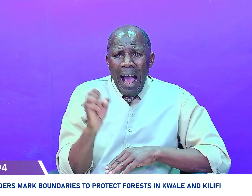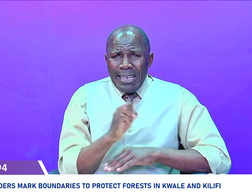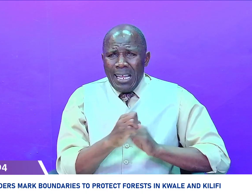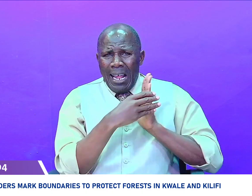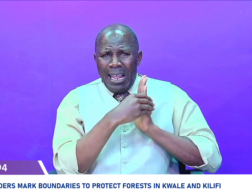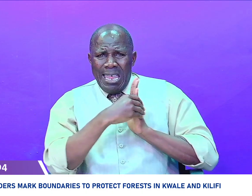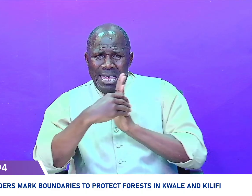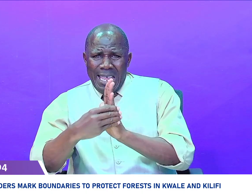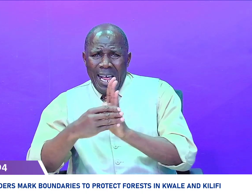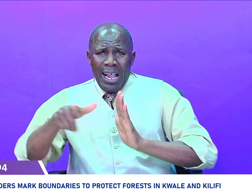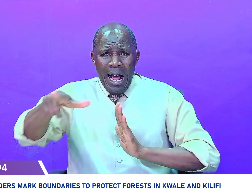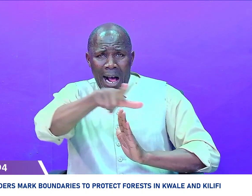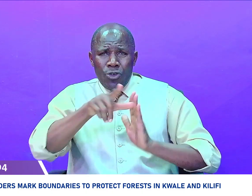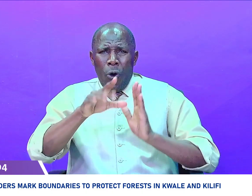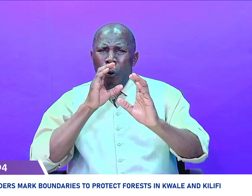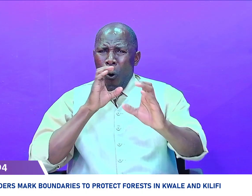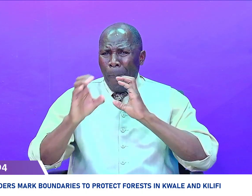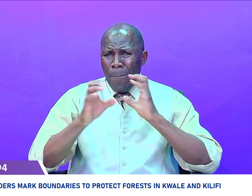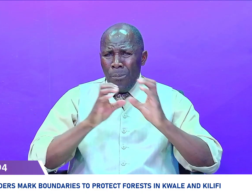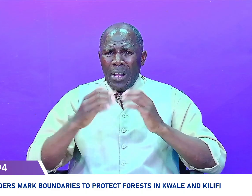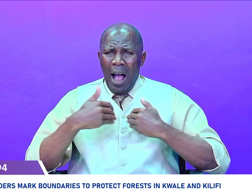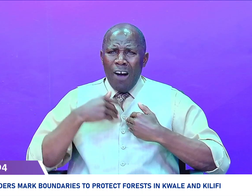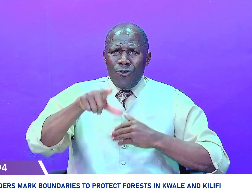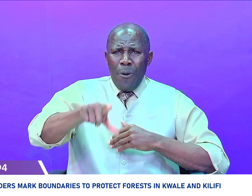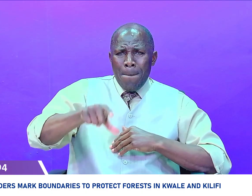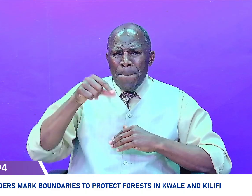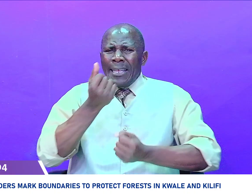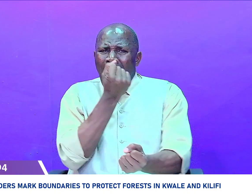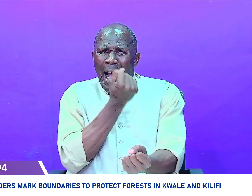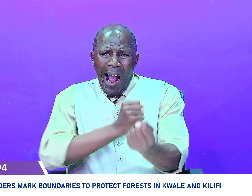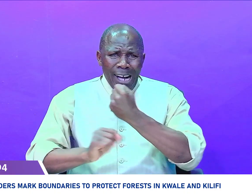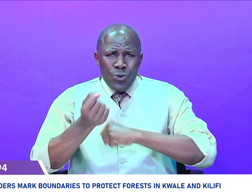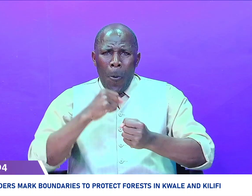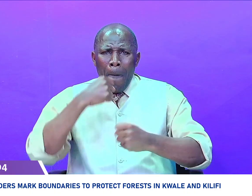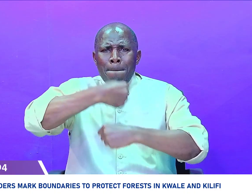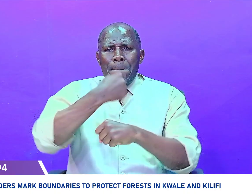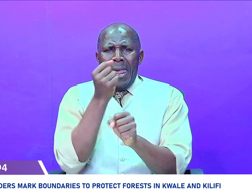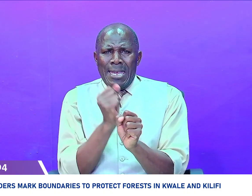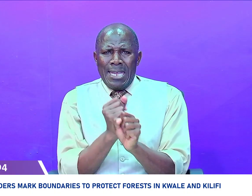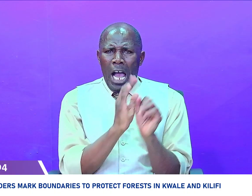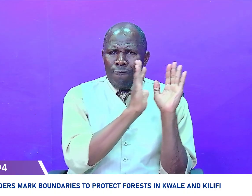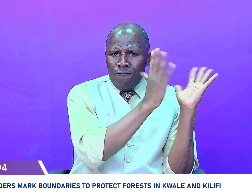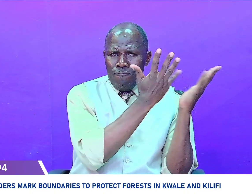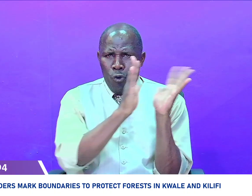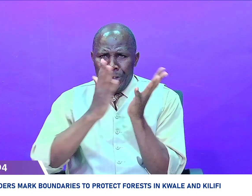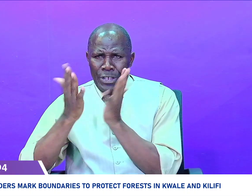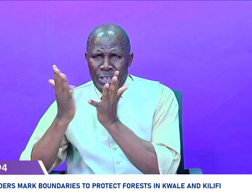In response, some elderly leaders of the local communities have taken action by marking